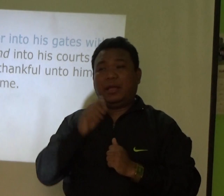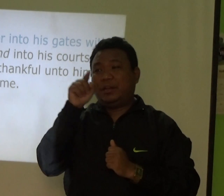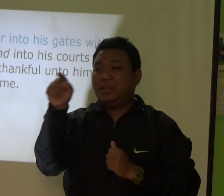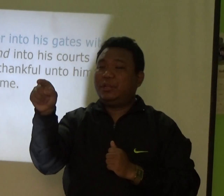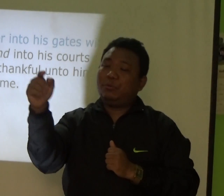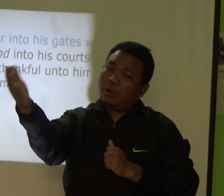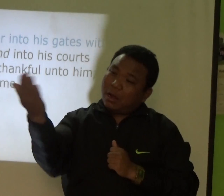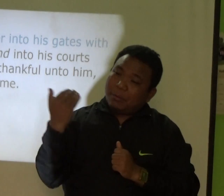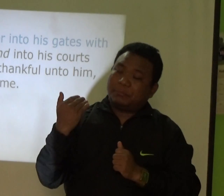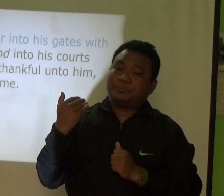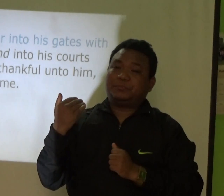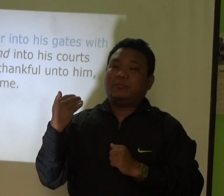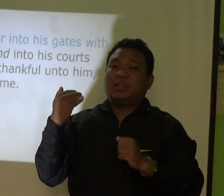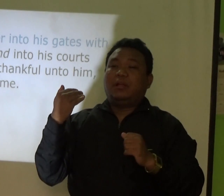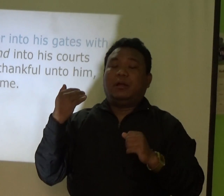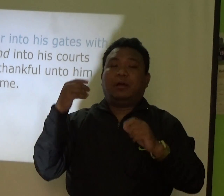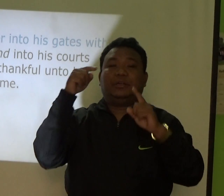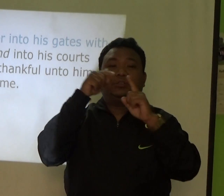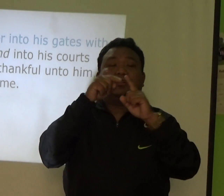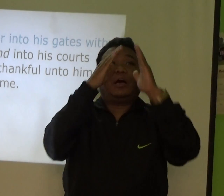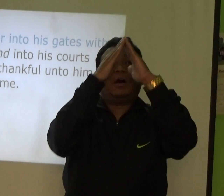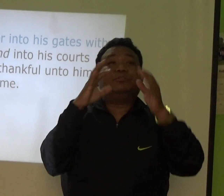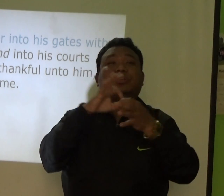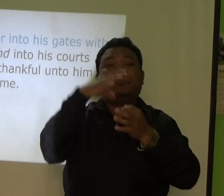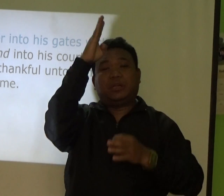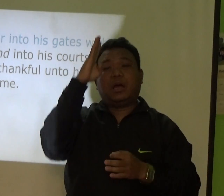and you come to the house of God